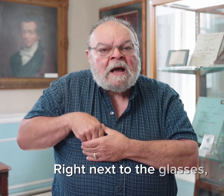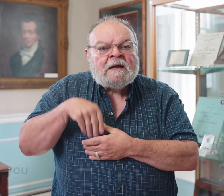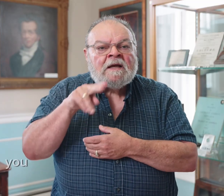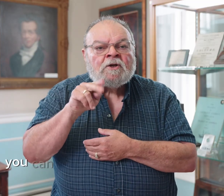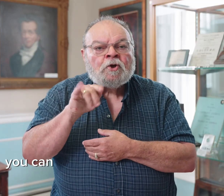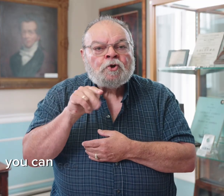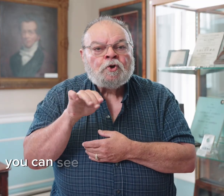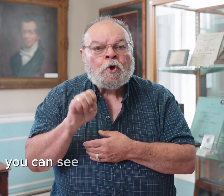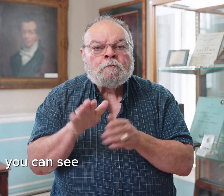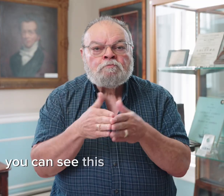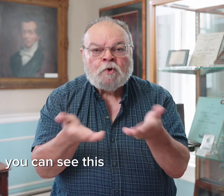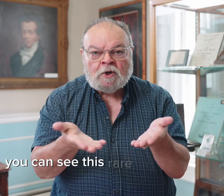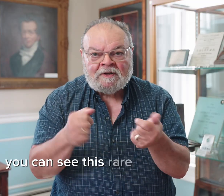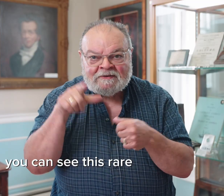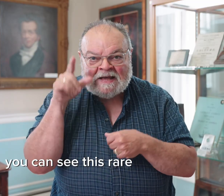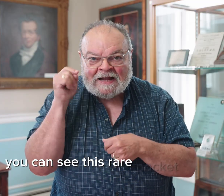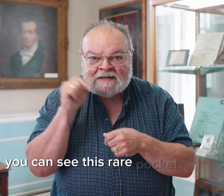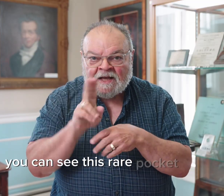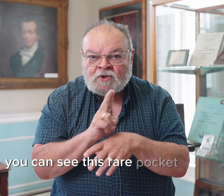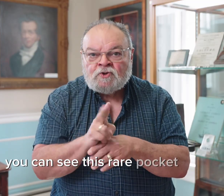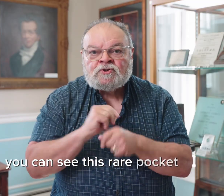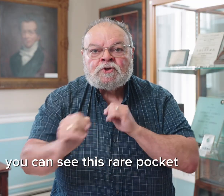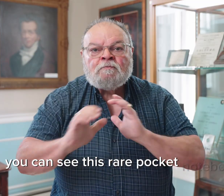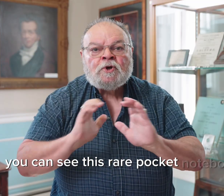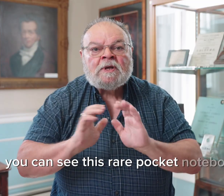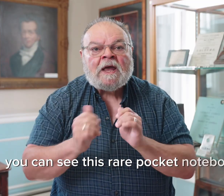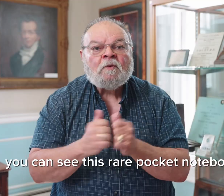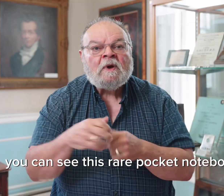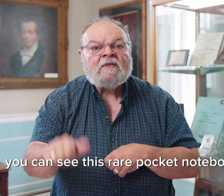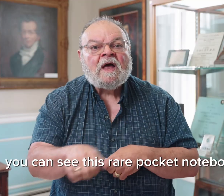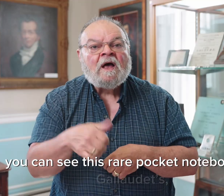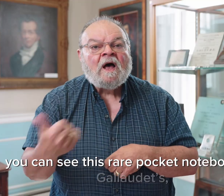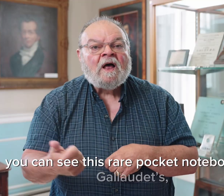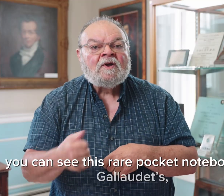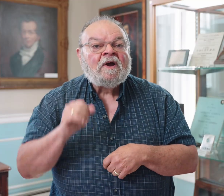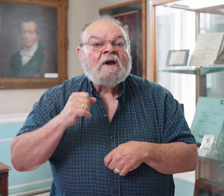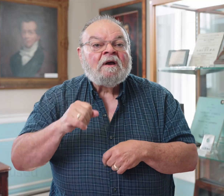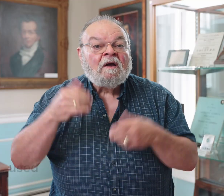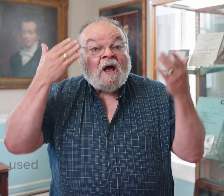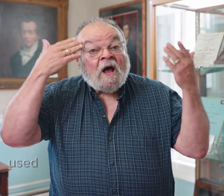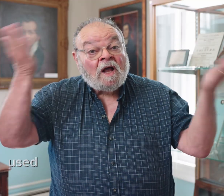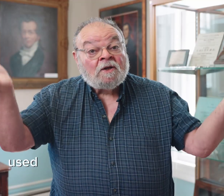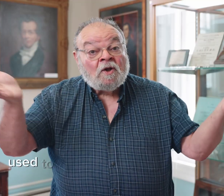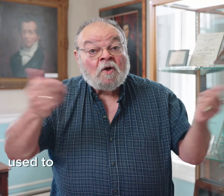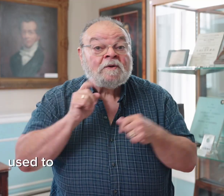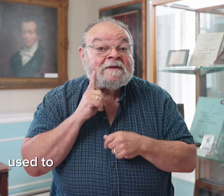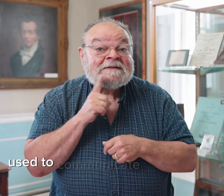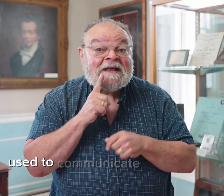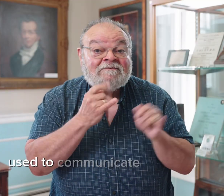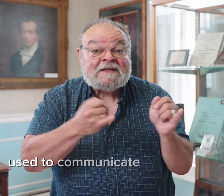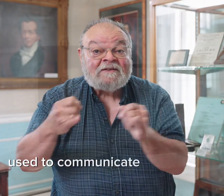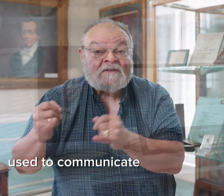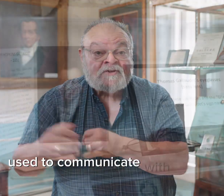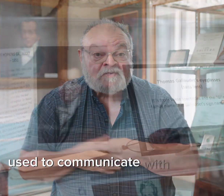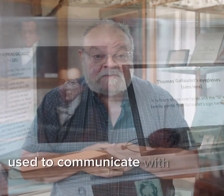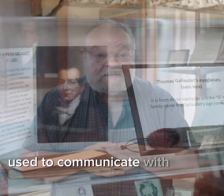you can see this rare pocket notebook of Gallaudet's, used to communicate with